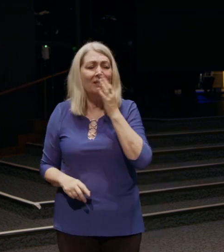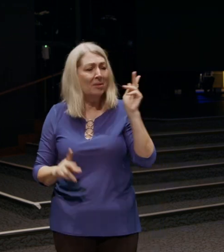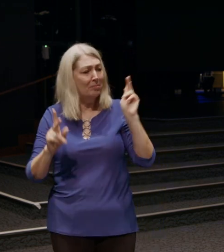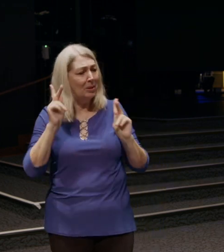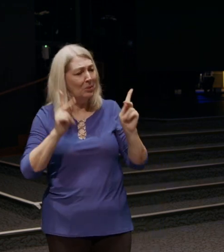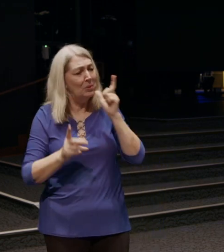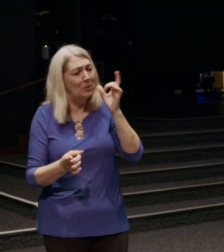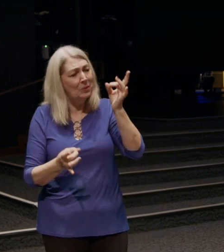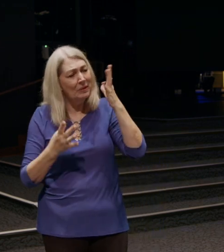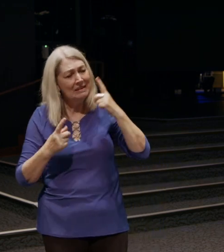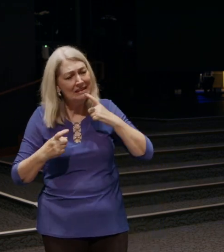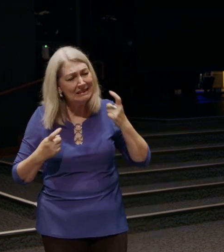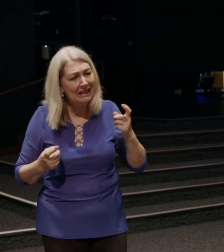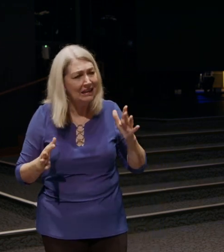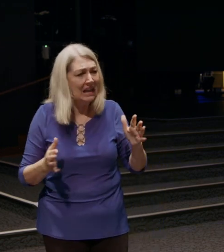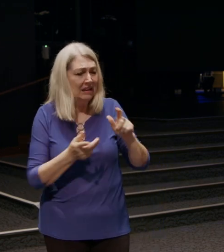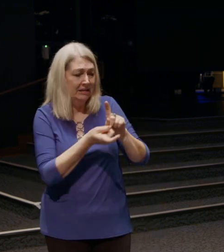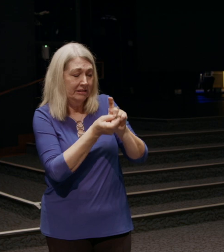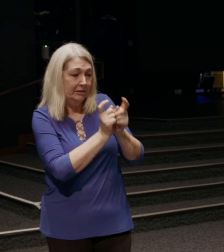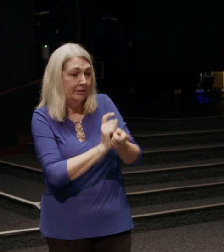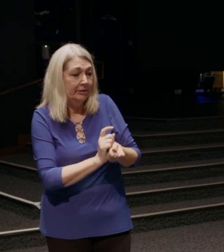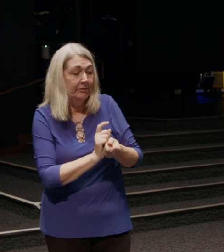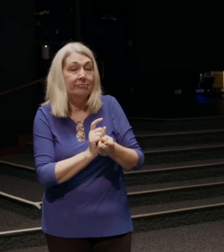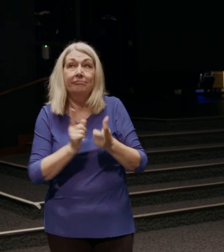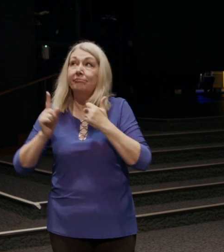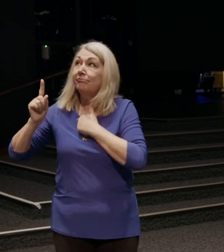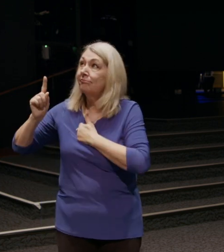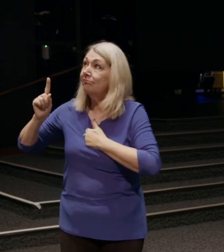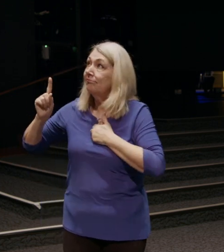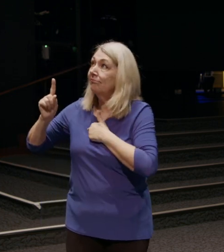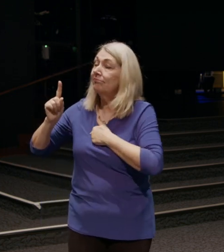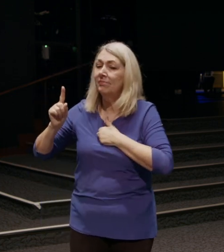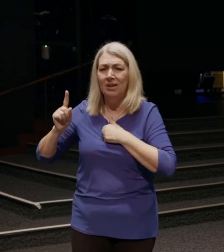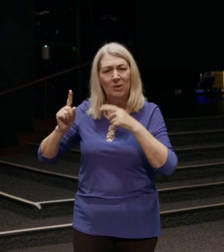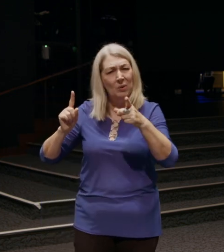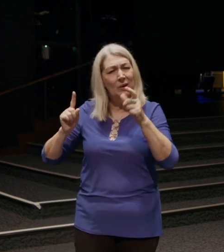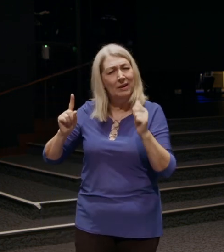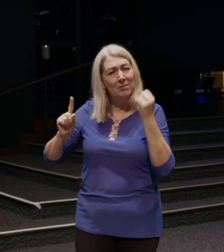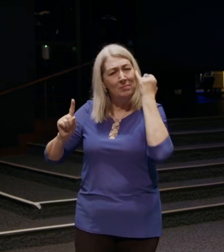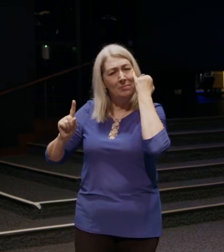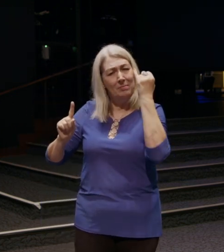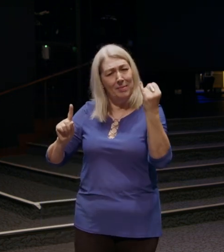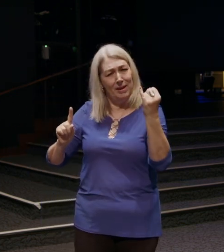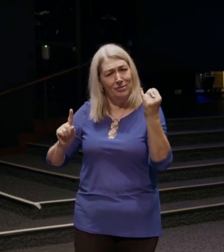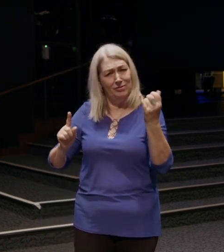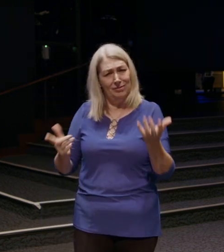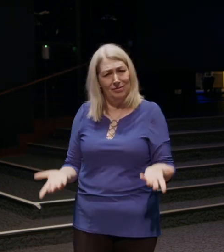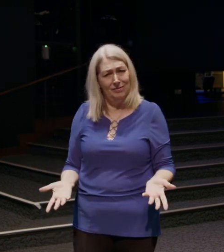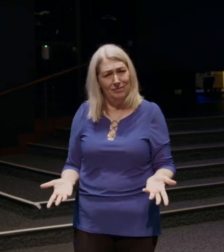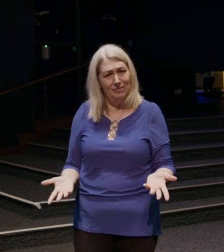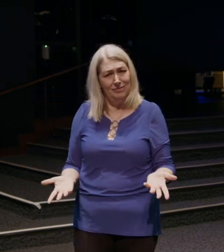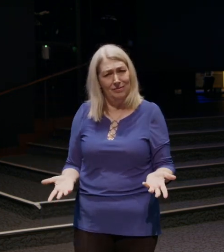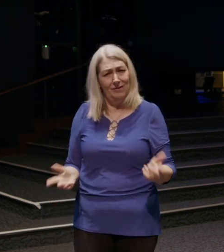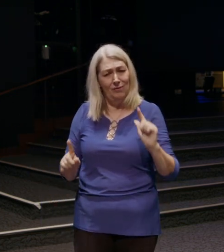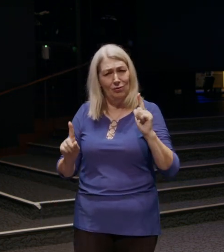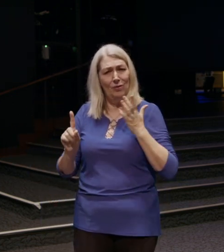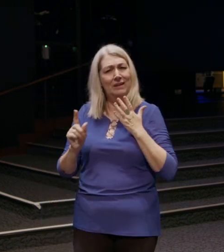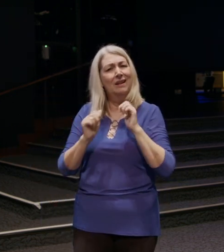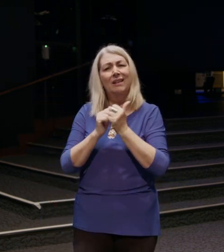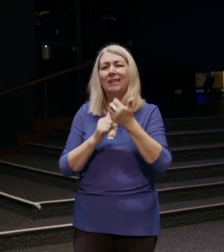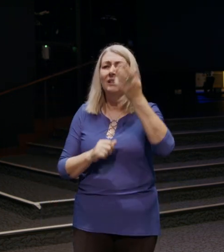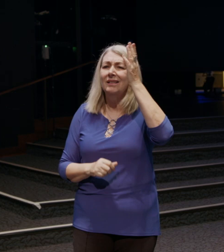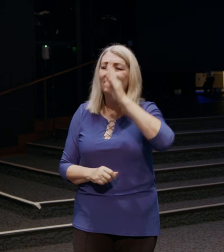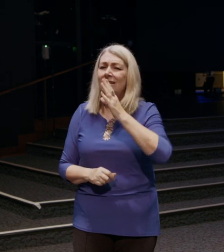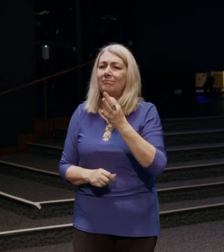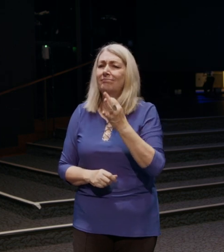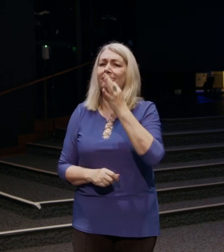people right? Well, have you ever considered the dilemma of grace? How does God make us